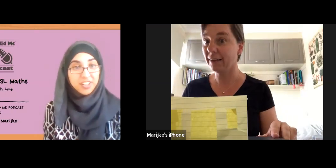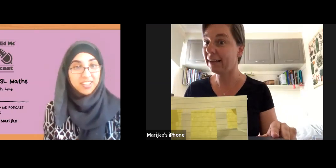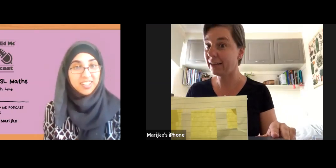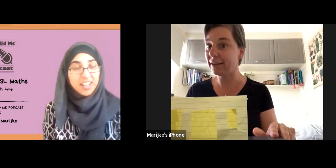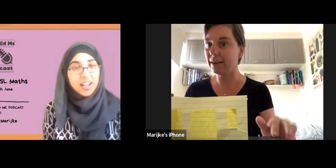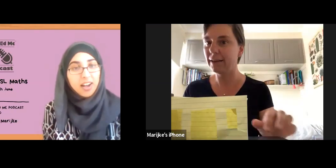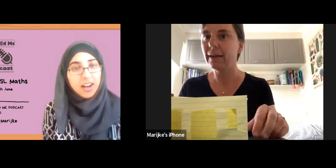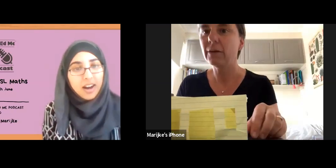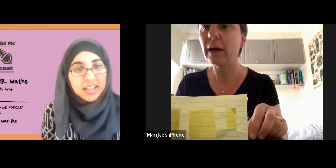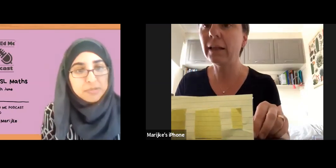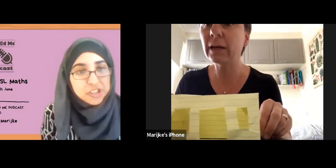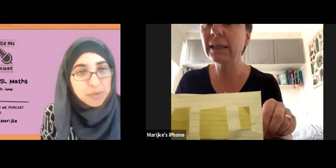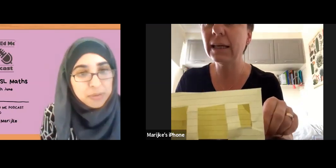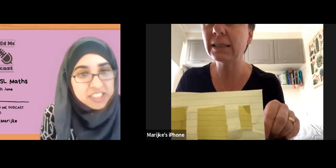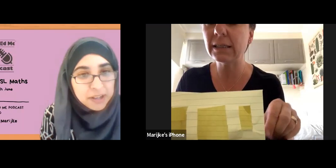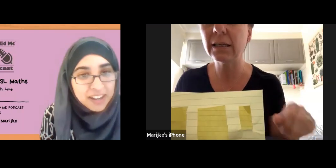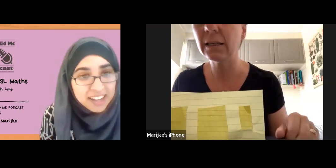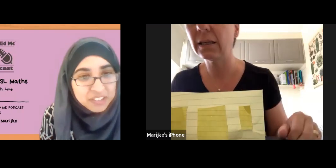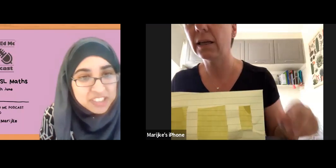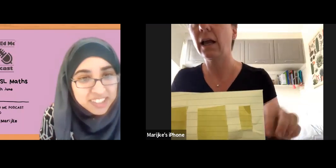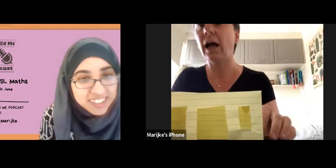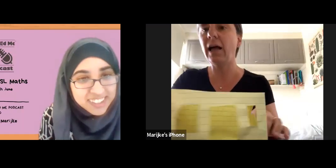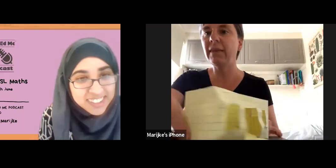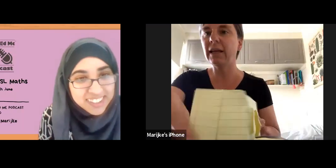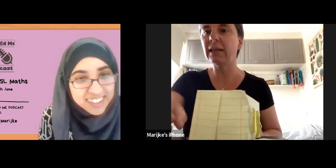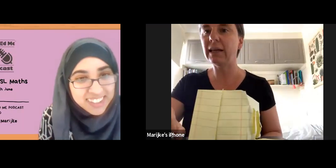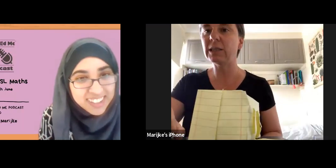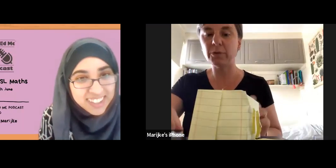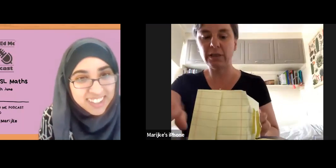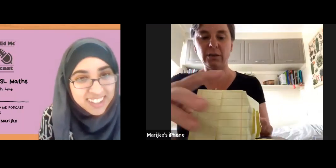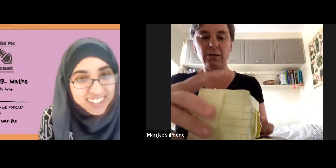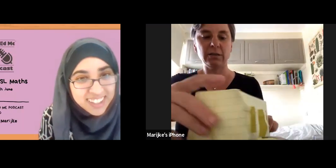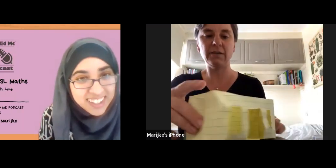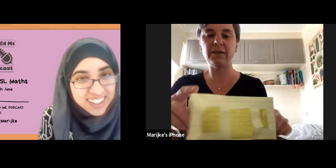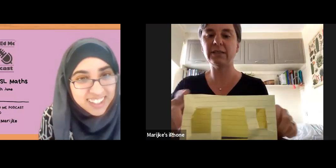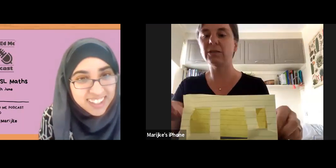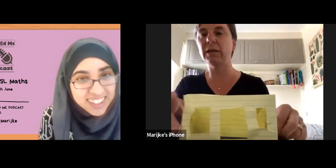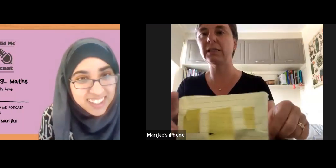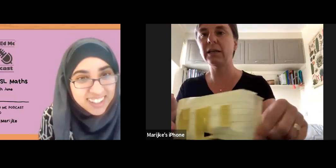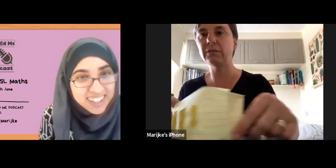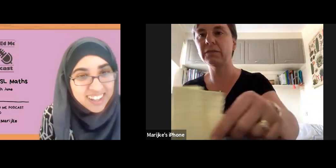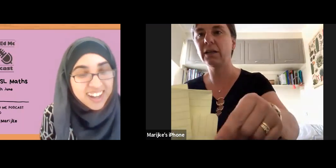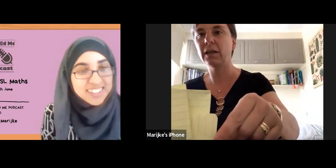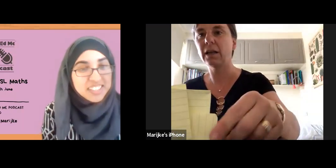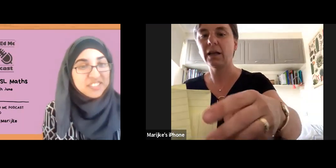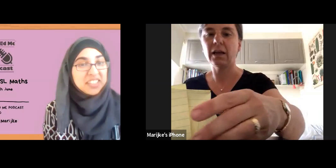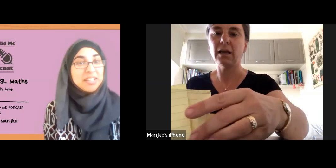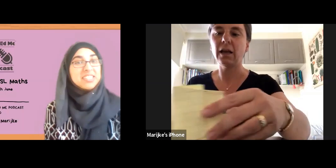Yeah. Right, look at this. By your house. I think that is pretty good, if I say so myself. I think that's really amazing. I